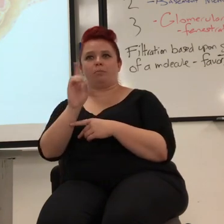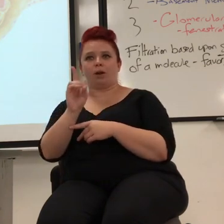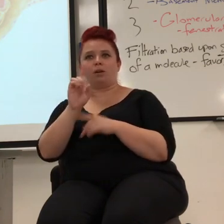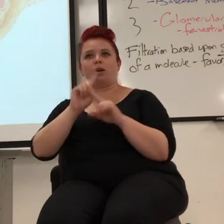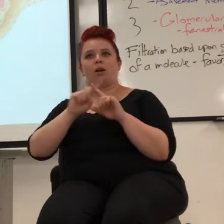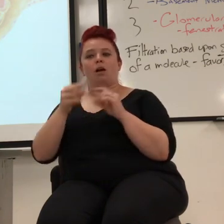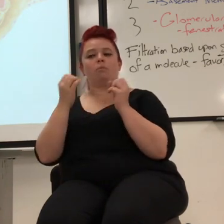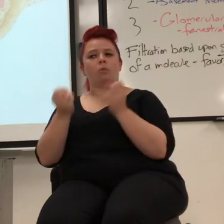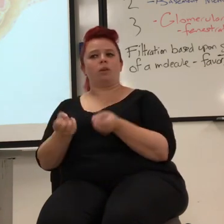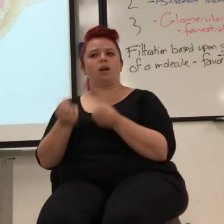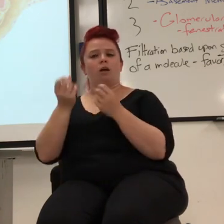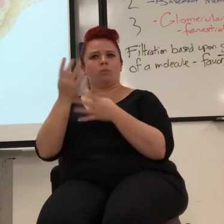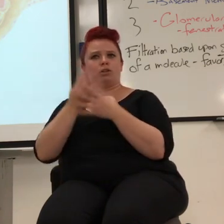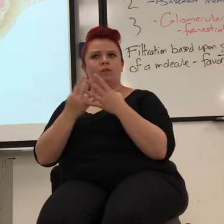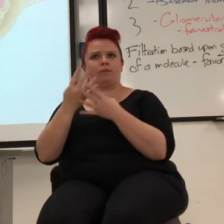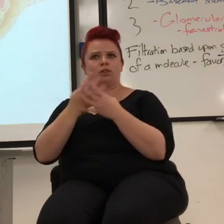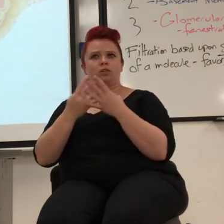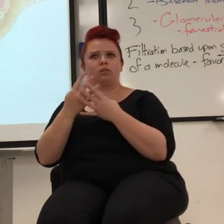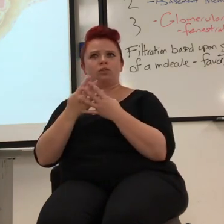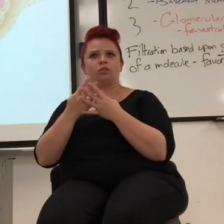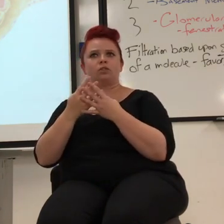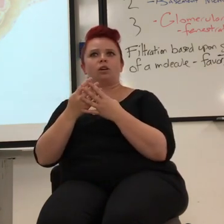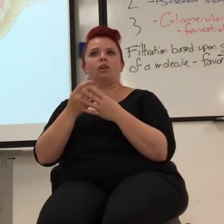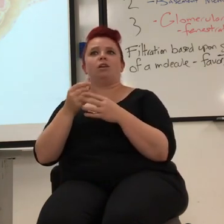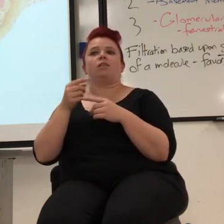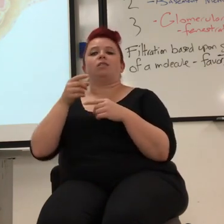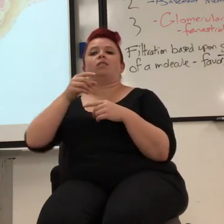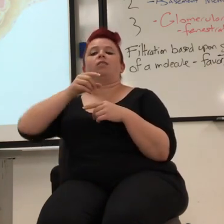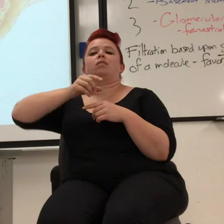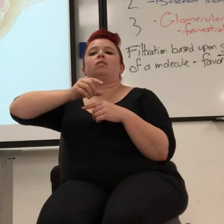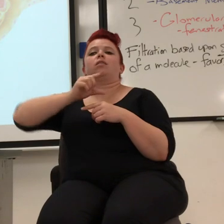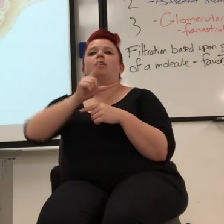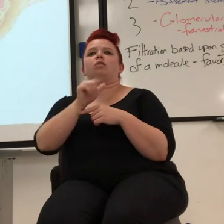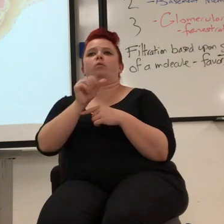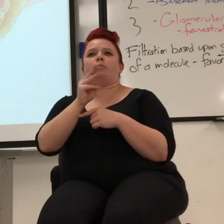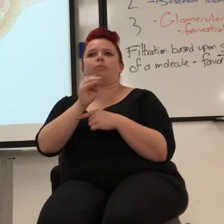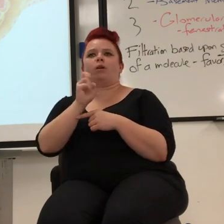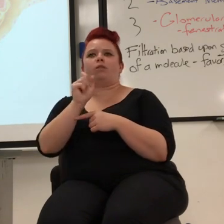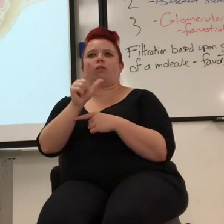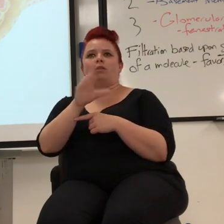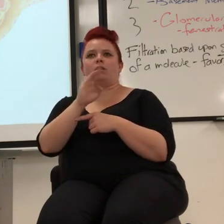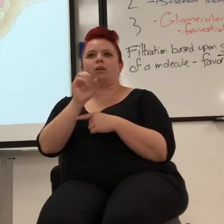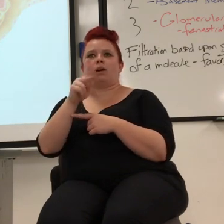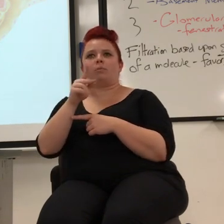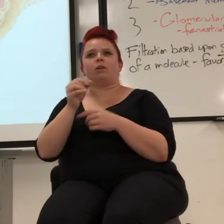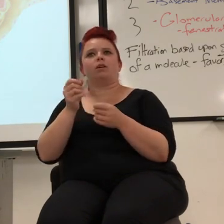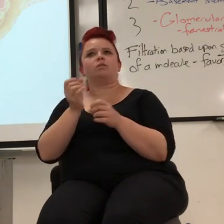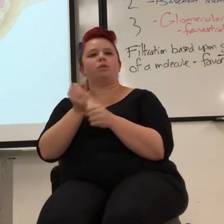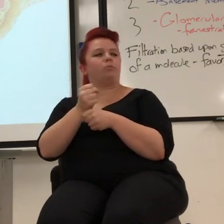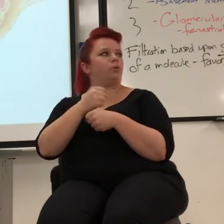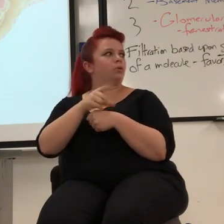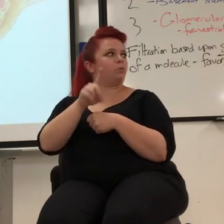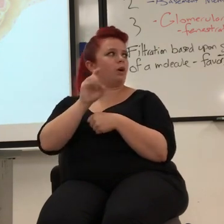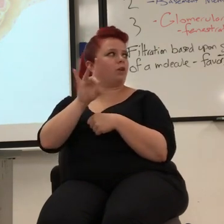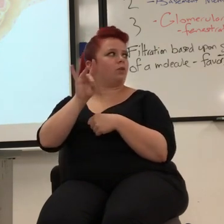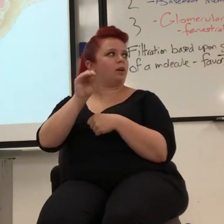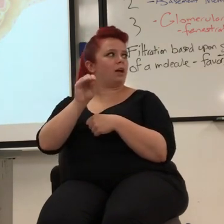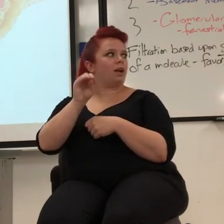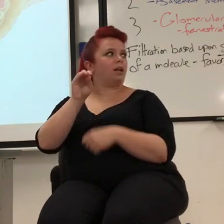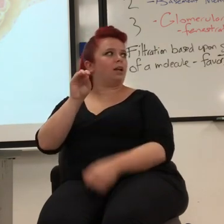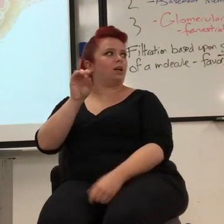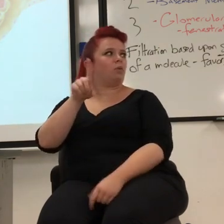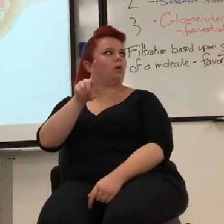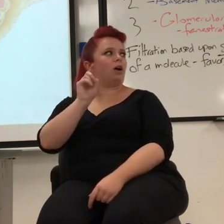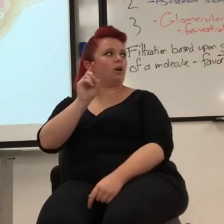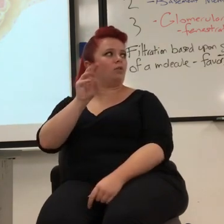Quantitatively, the glomerular capillaries, they produce 180 liters of filtrate daily in contrast to the 2 to 4 liters formed by